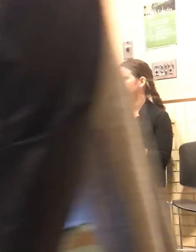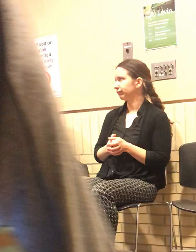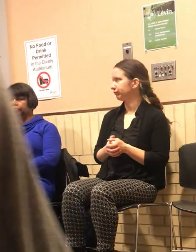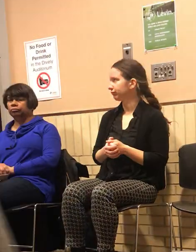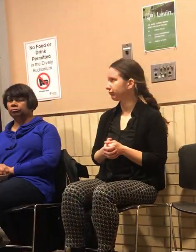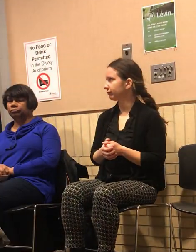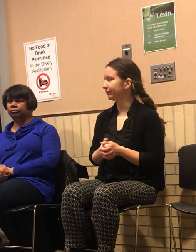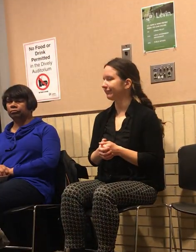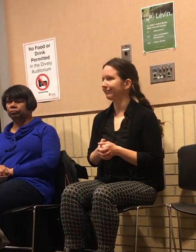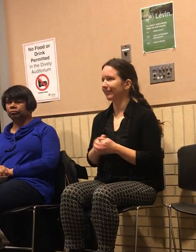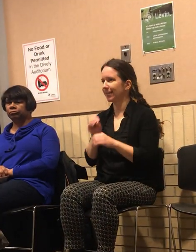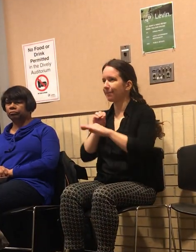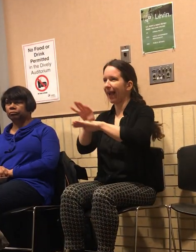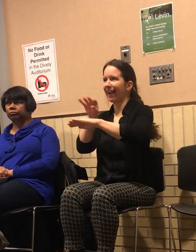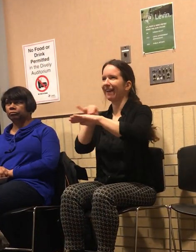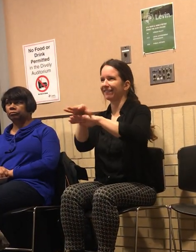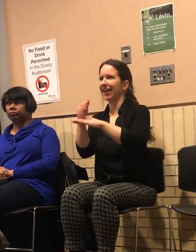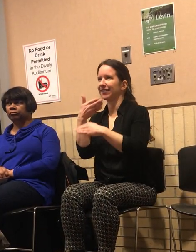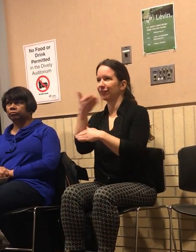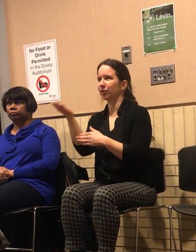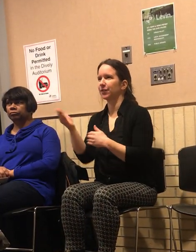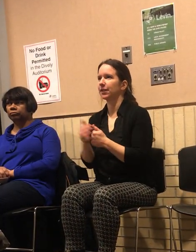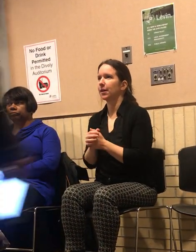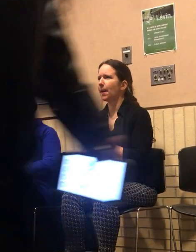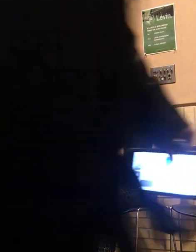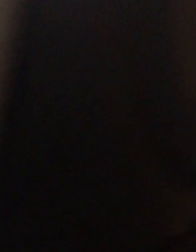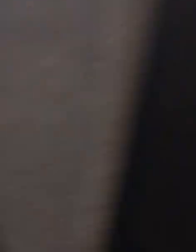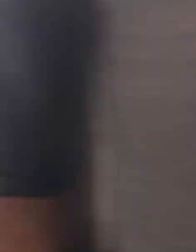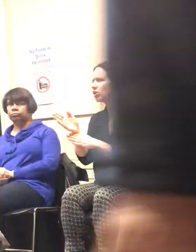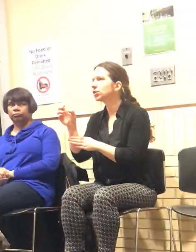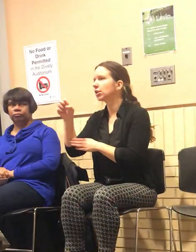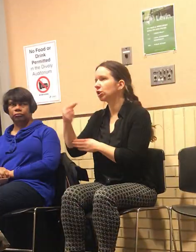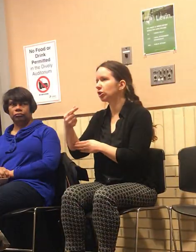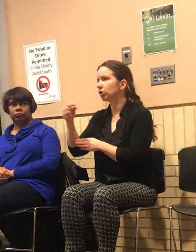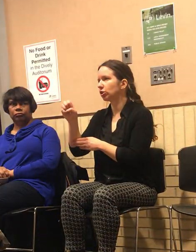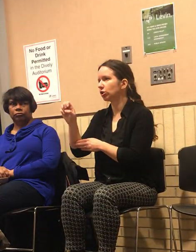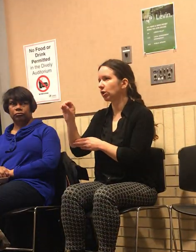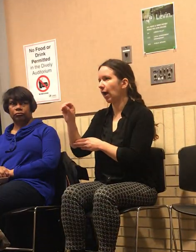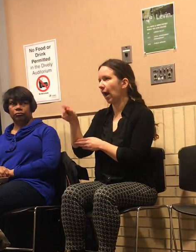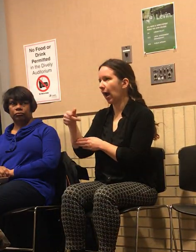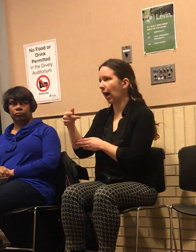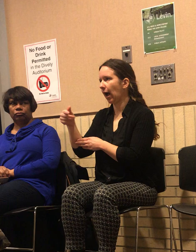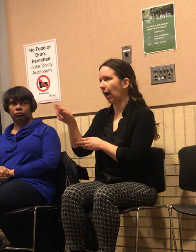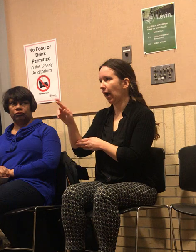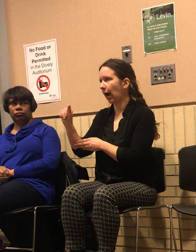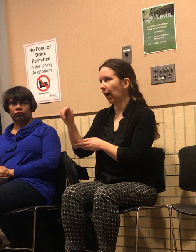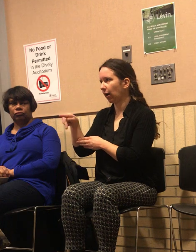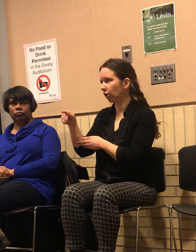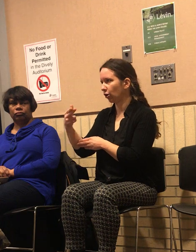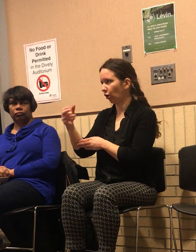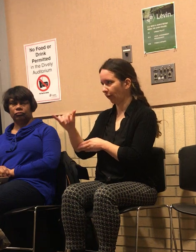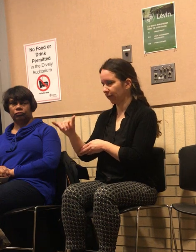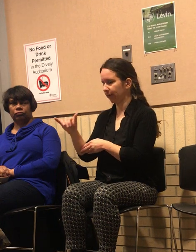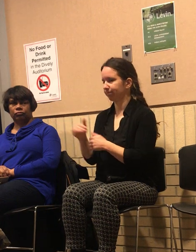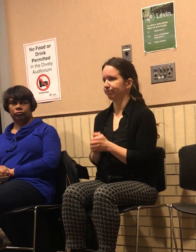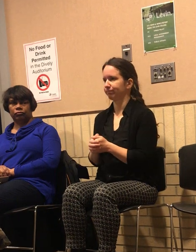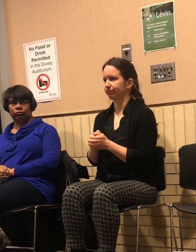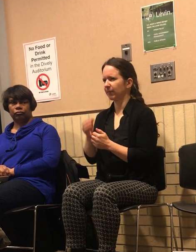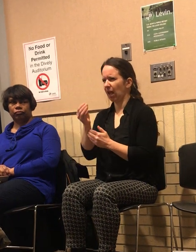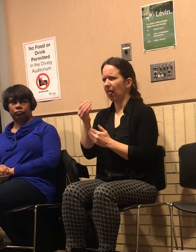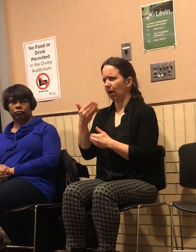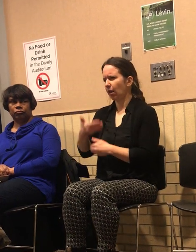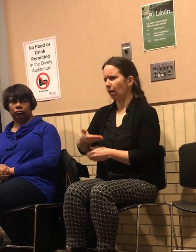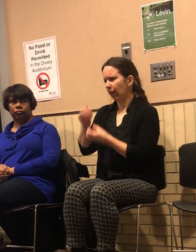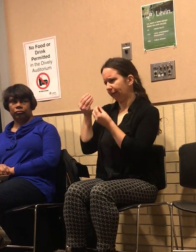my word of advice for you. Yes? What did you say your master's was in? Geography. So that's just a little bit about me. So just